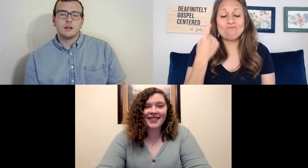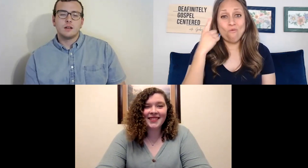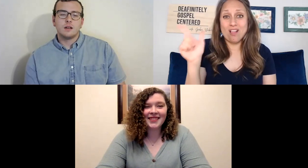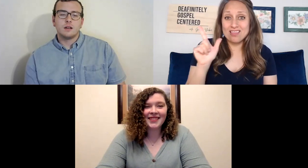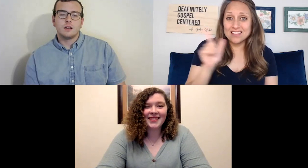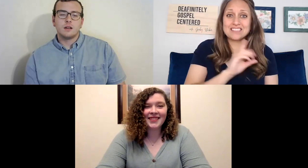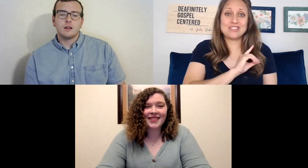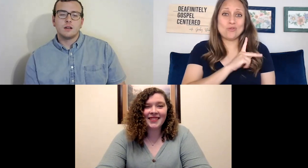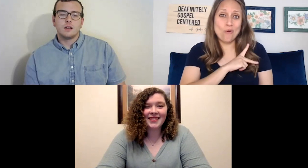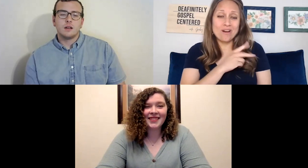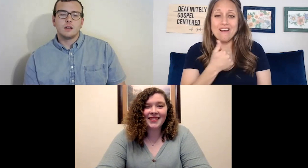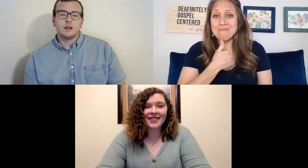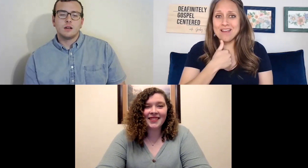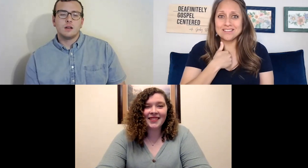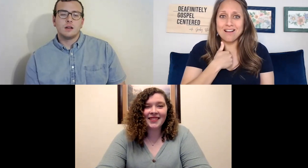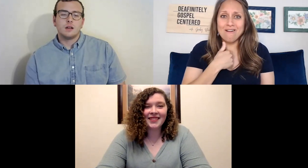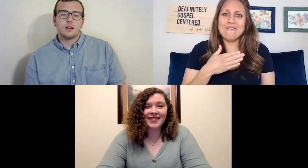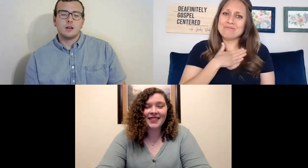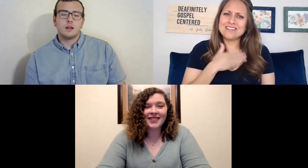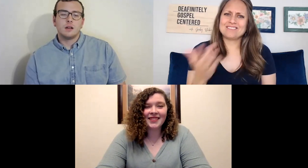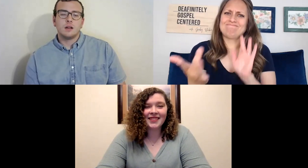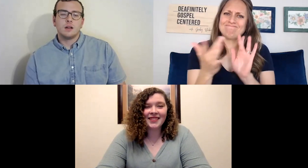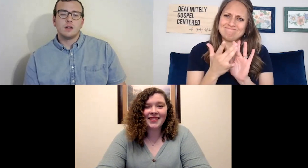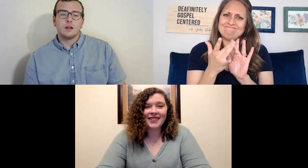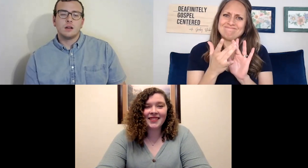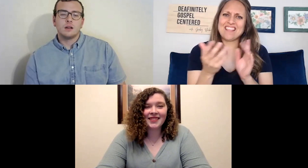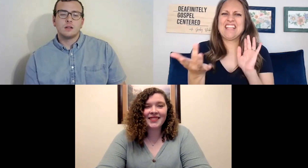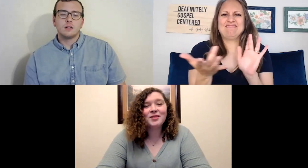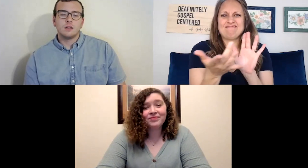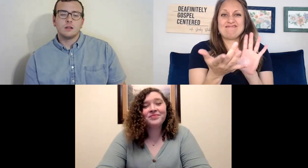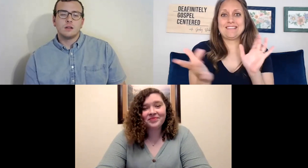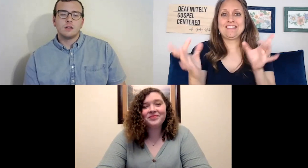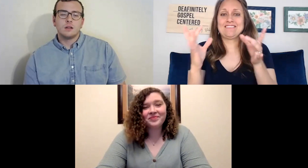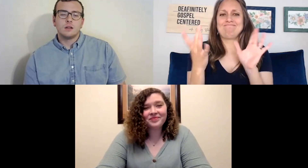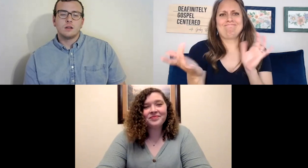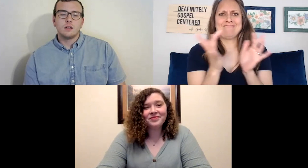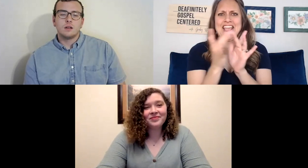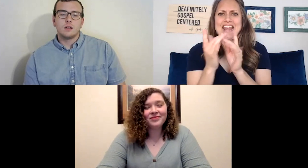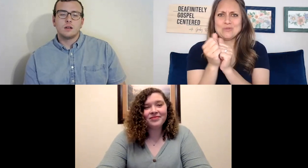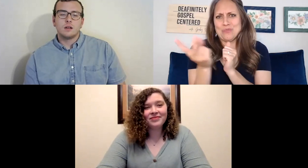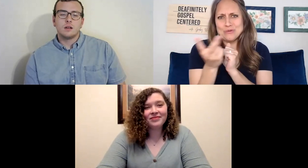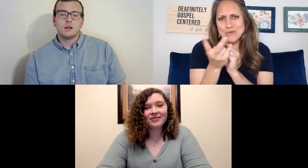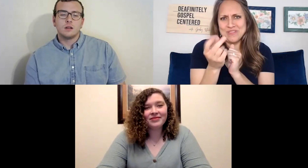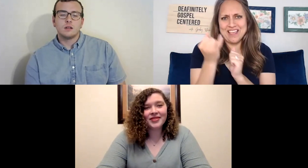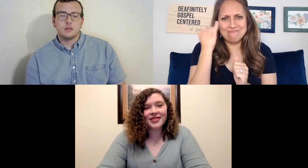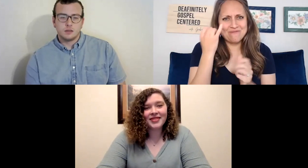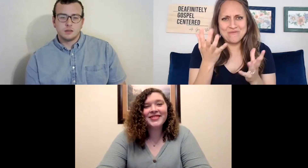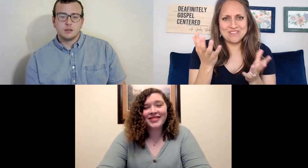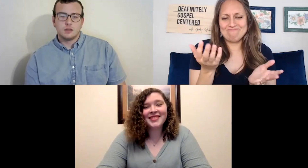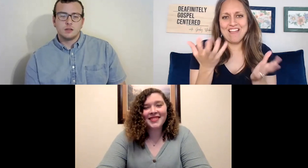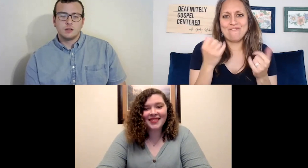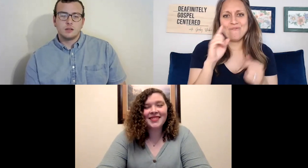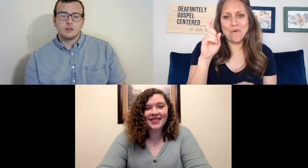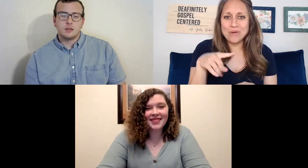you want to know, if you have anything for myself, Lexi, or Dakota, please reach out. I'll make sure